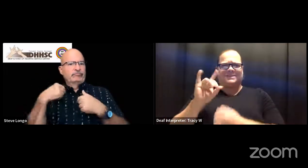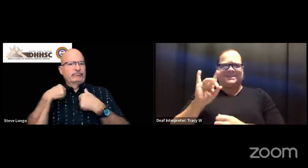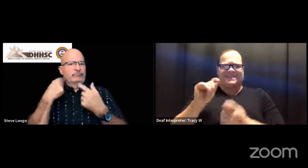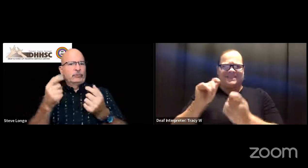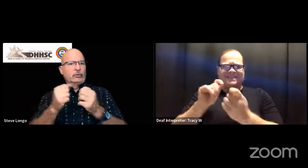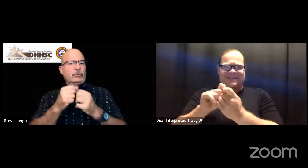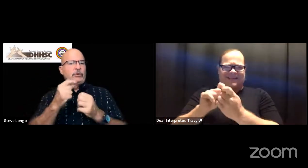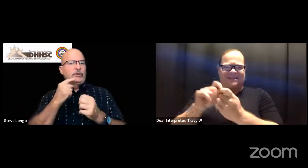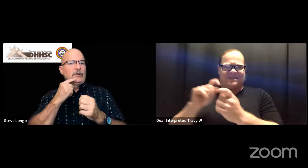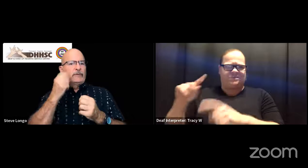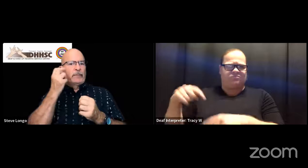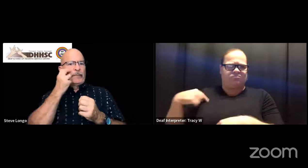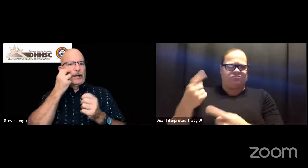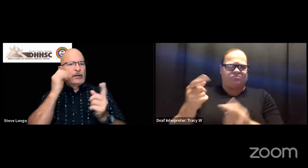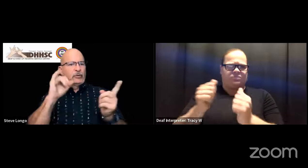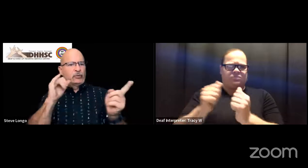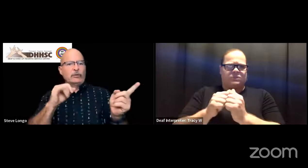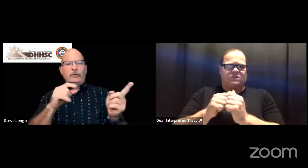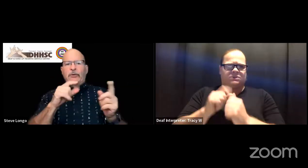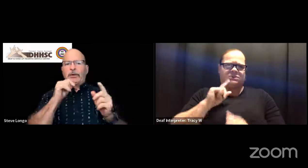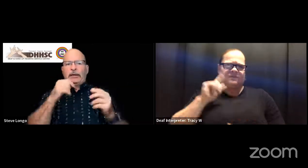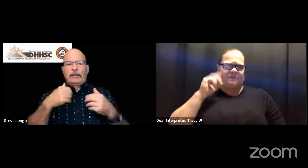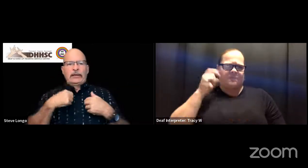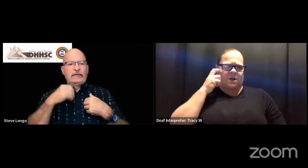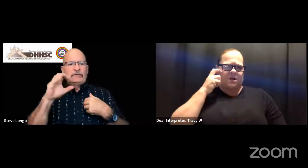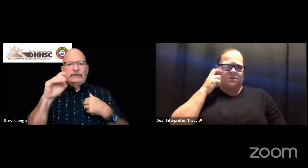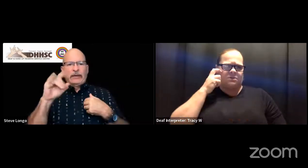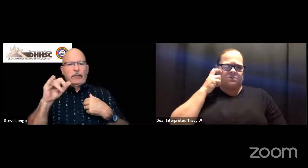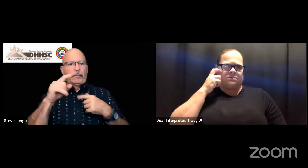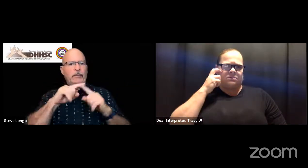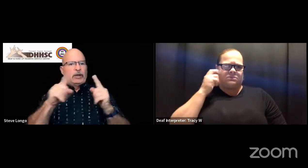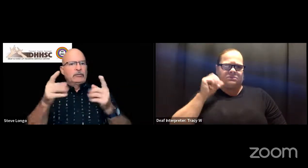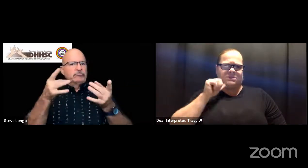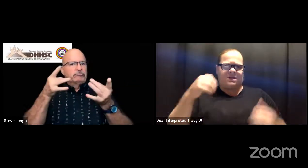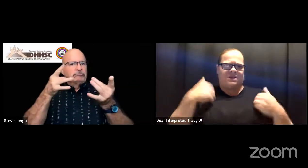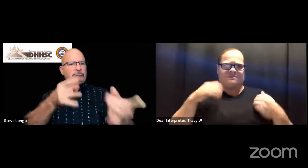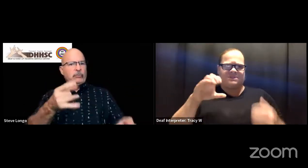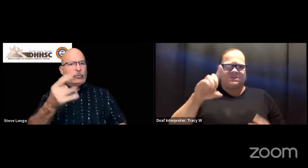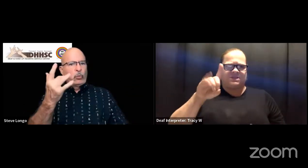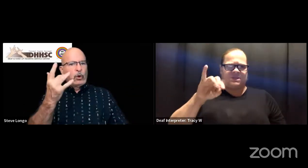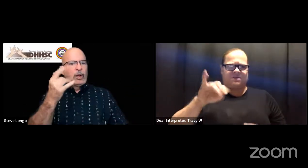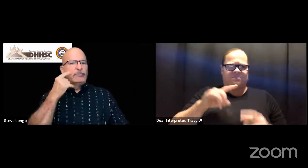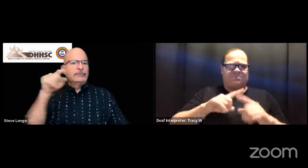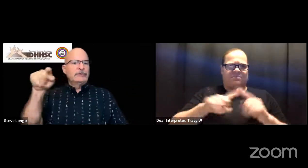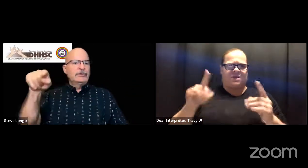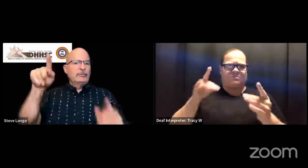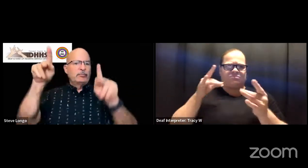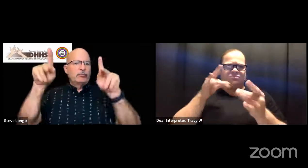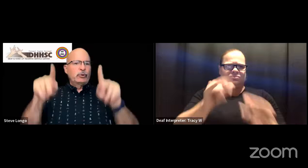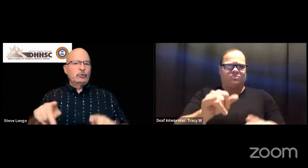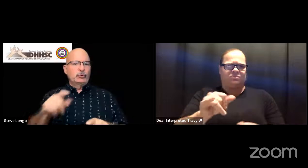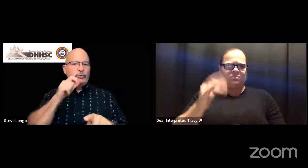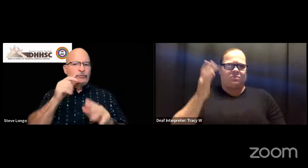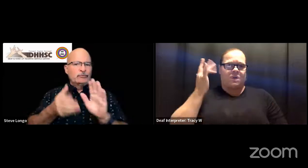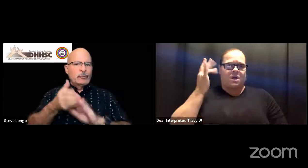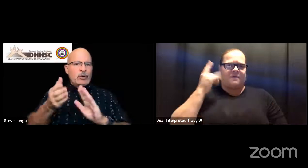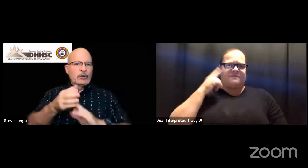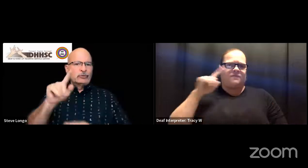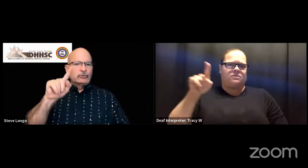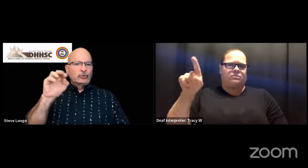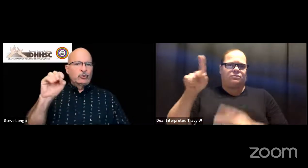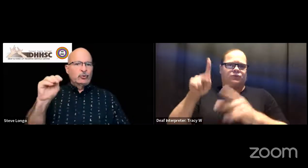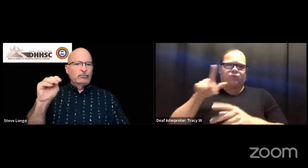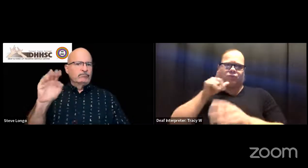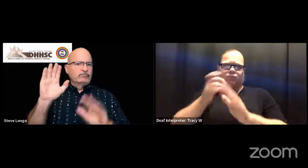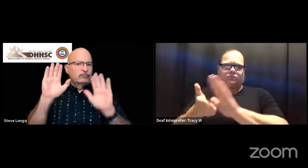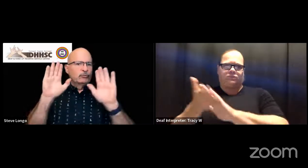at nonprofit organizations and what their practices are with deafblind. They may not have CDIs, but the